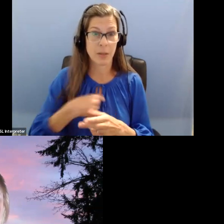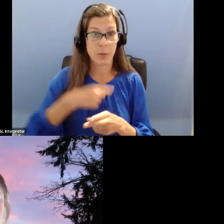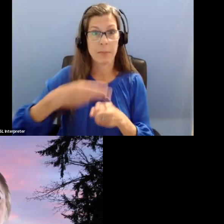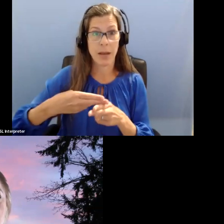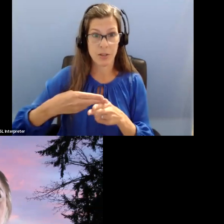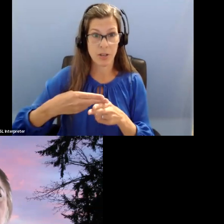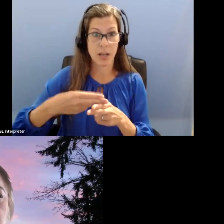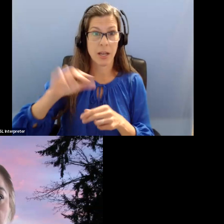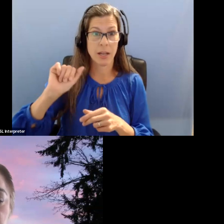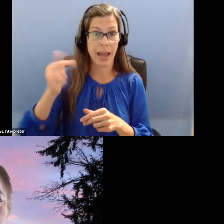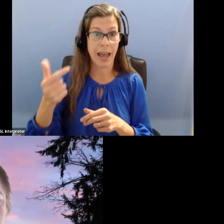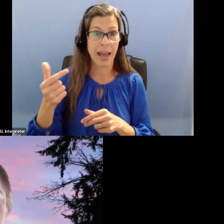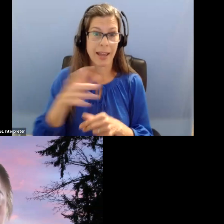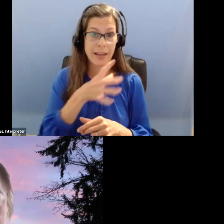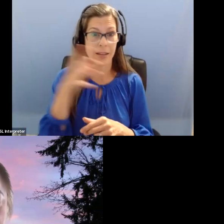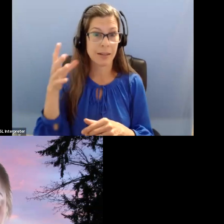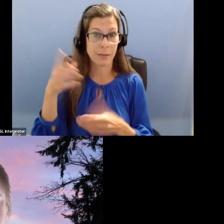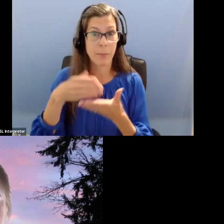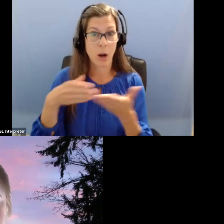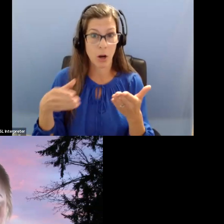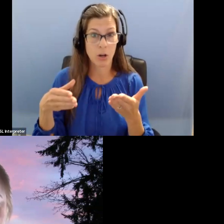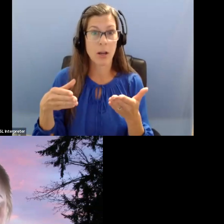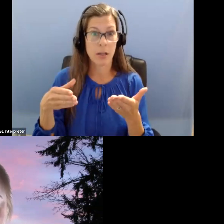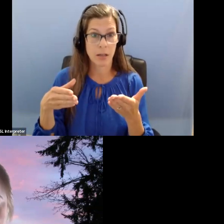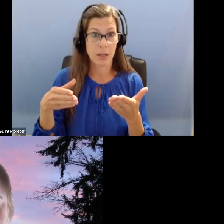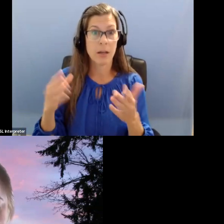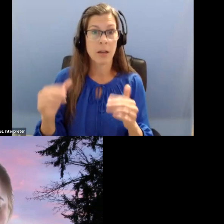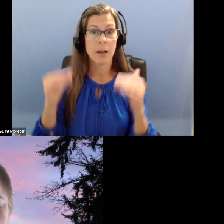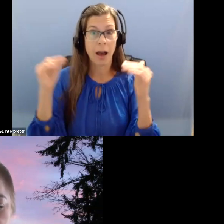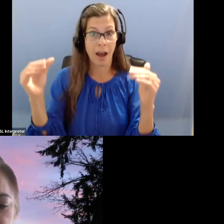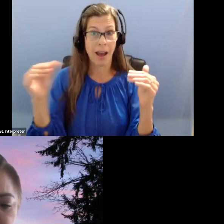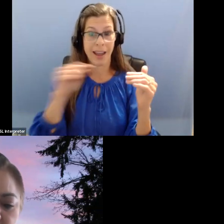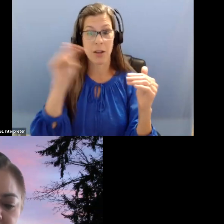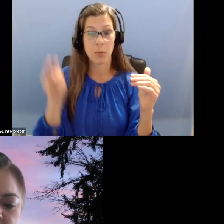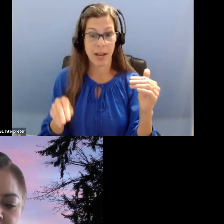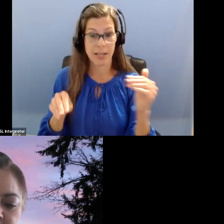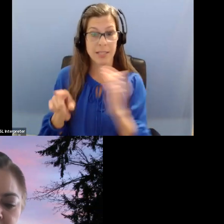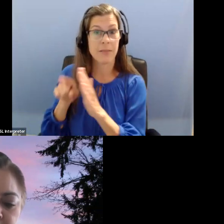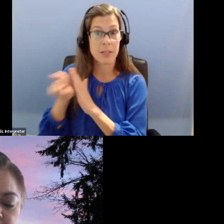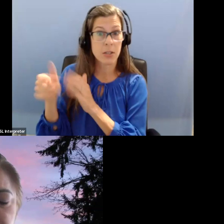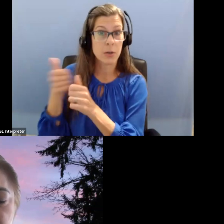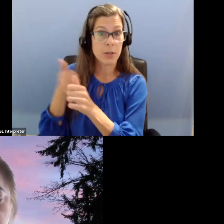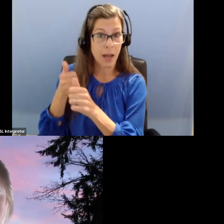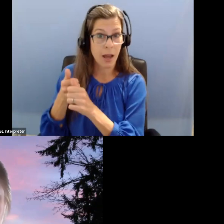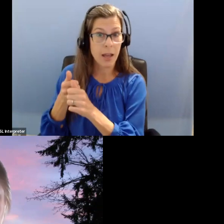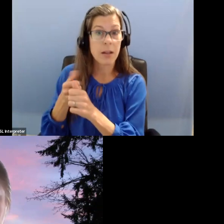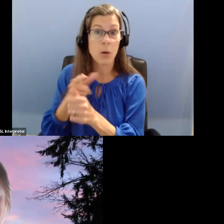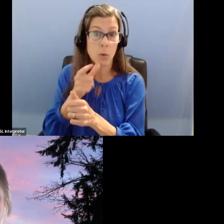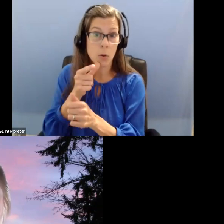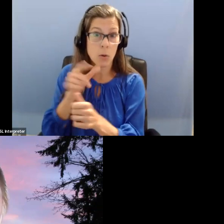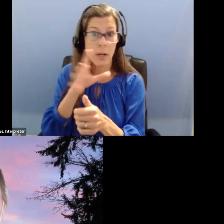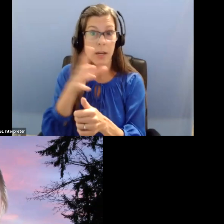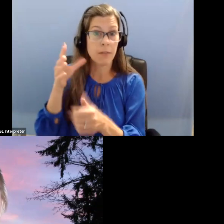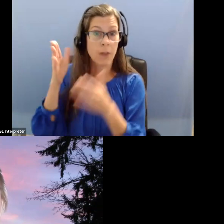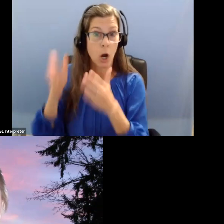the agricultural component. I think given the high rates of suicide amongst our farmers, it was important for our rural communities